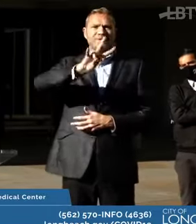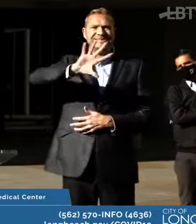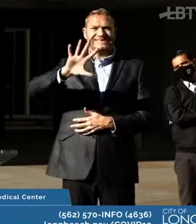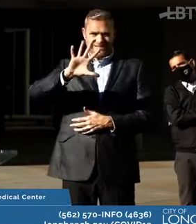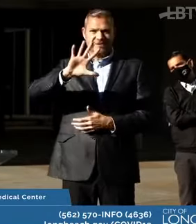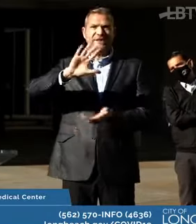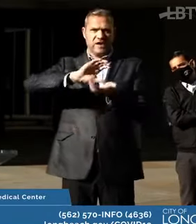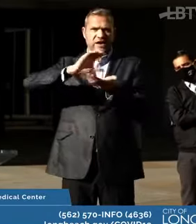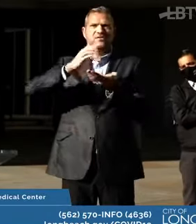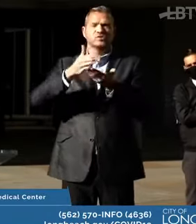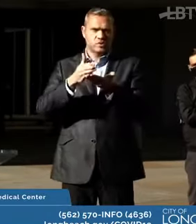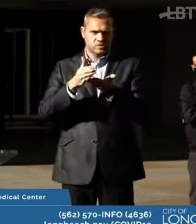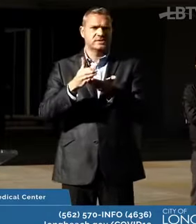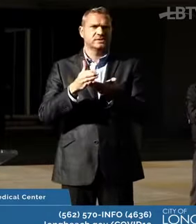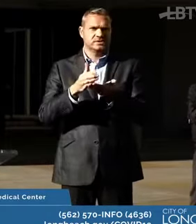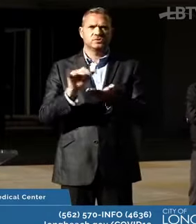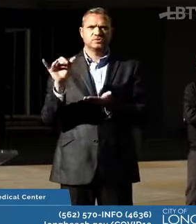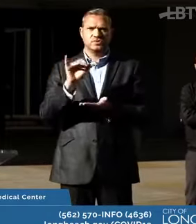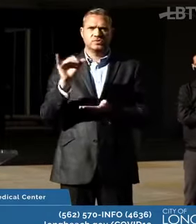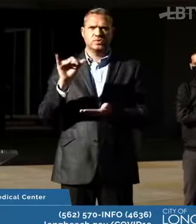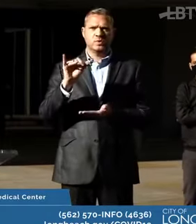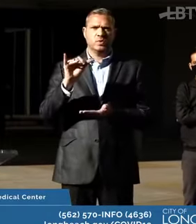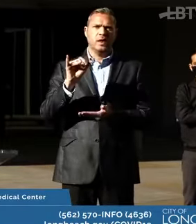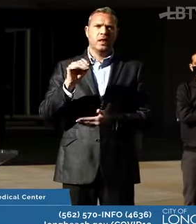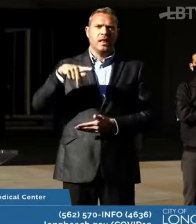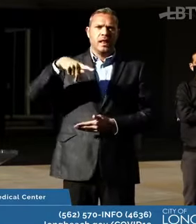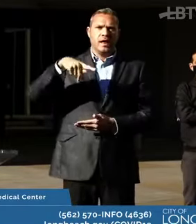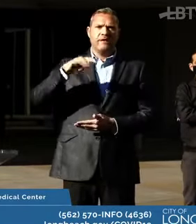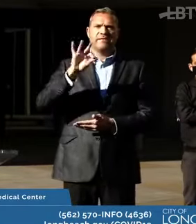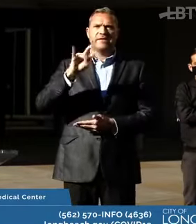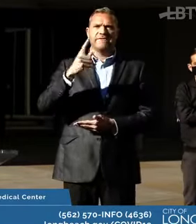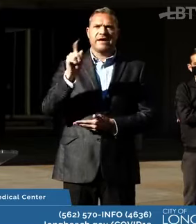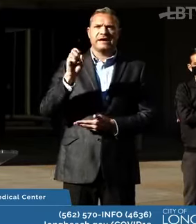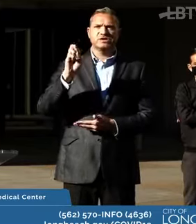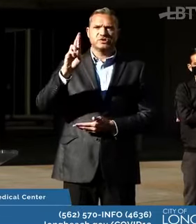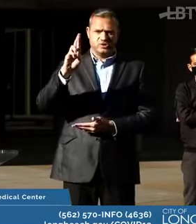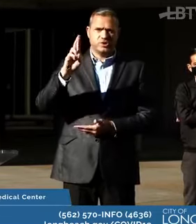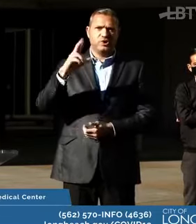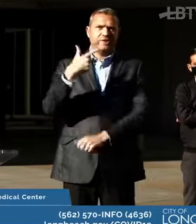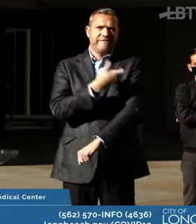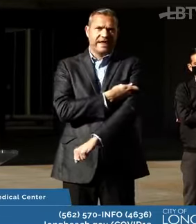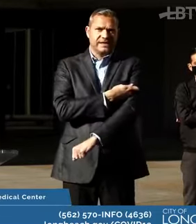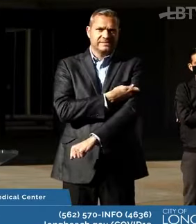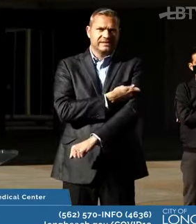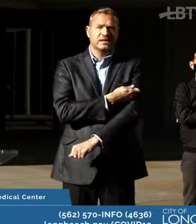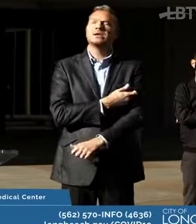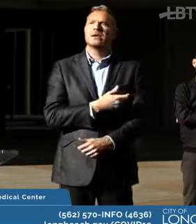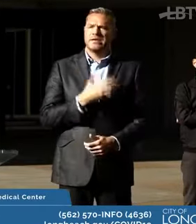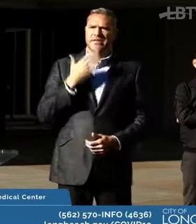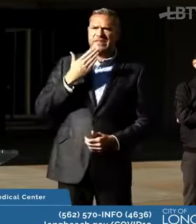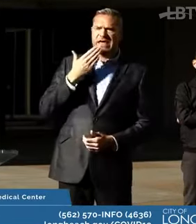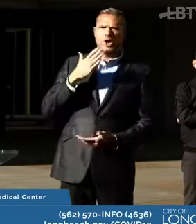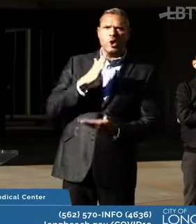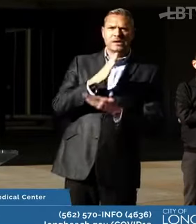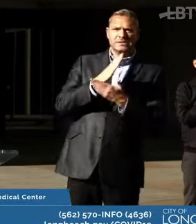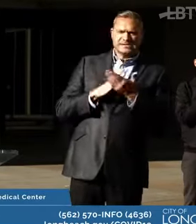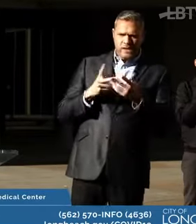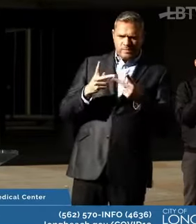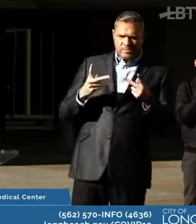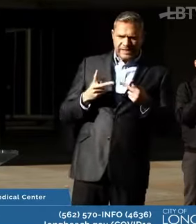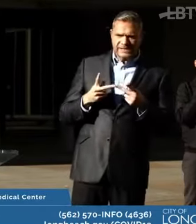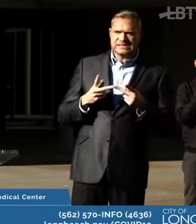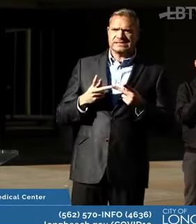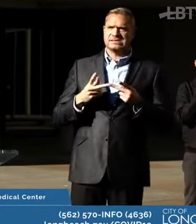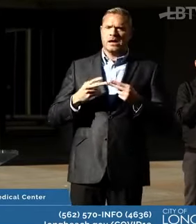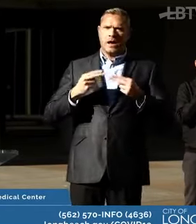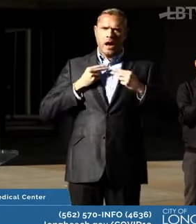975 doses of the Pfizer vaccine. Thank you. In some places, hospital cleaning staff will be among the first to get